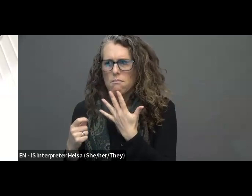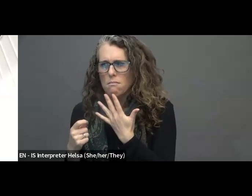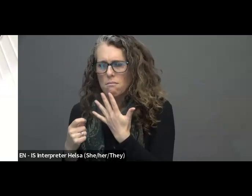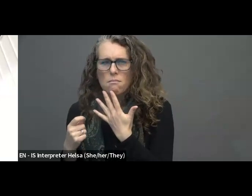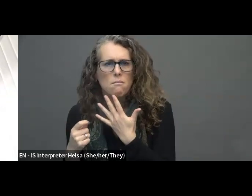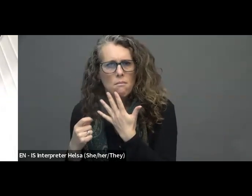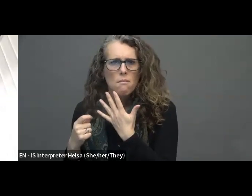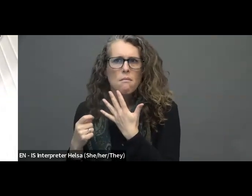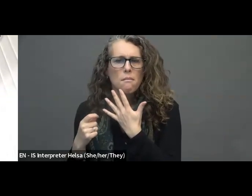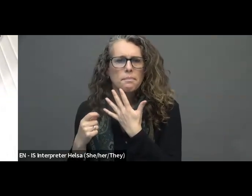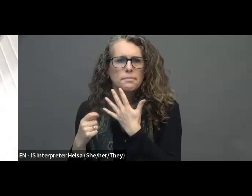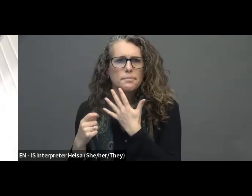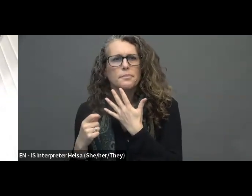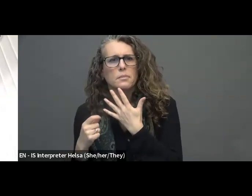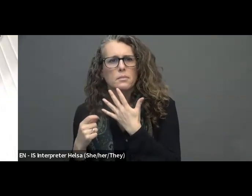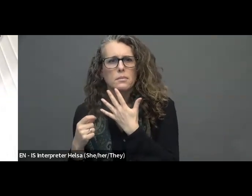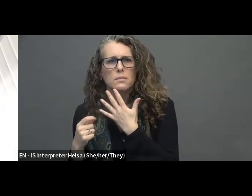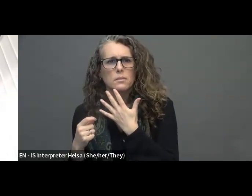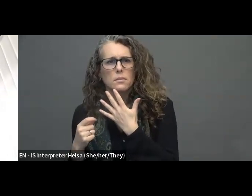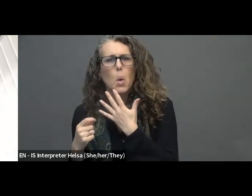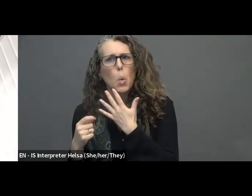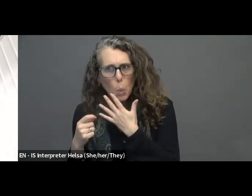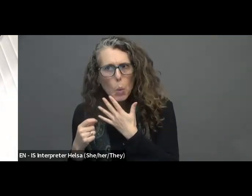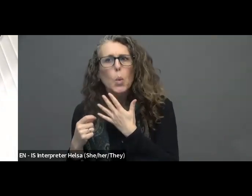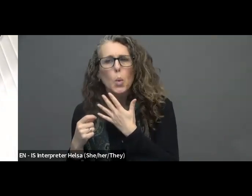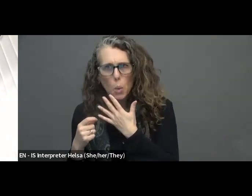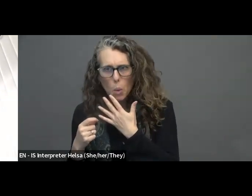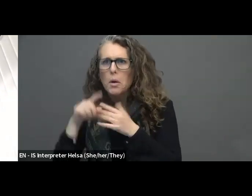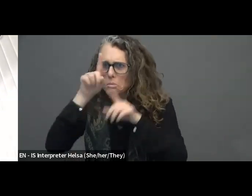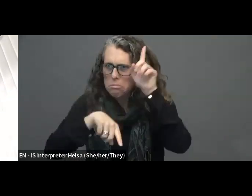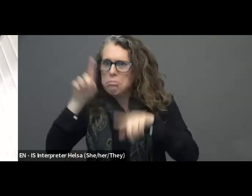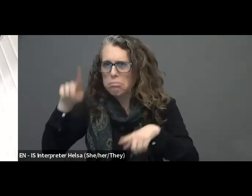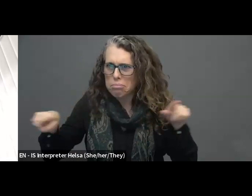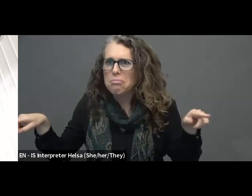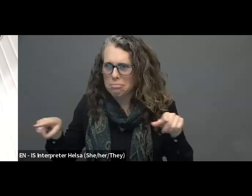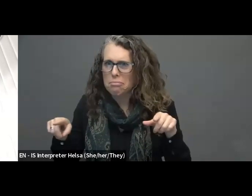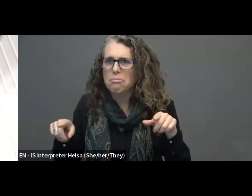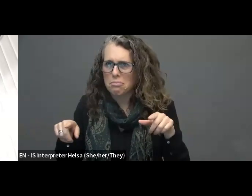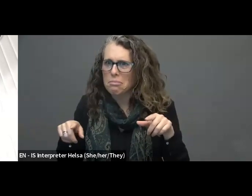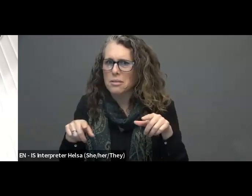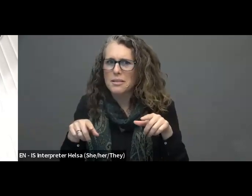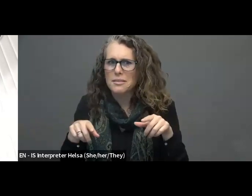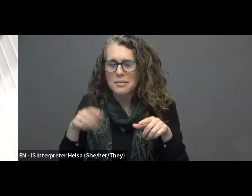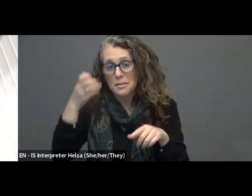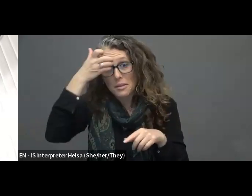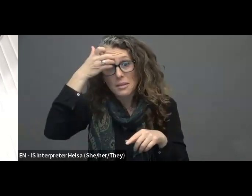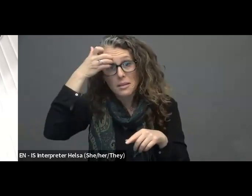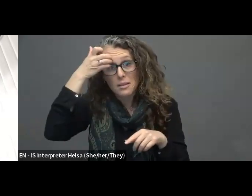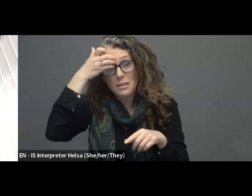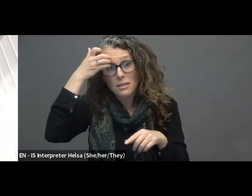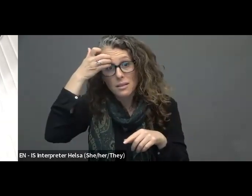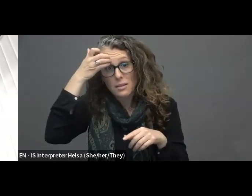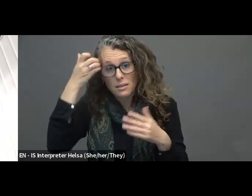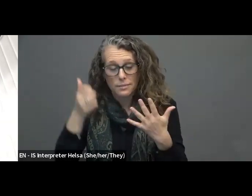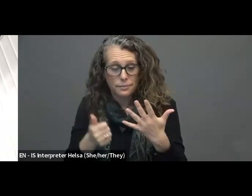We can see that there was quite a bit of difference between the 6 criteria statistically. So criteria 1, 2,